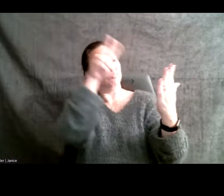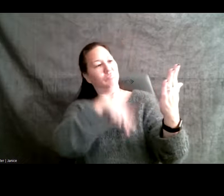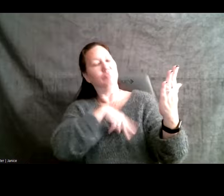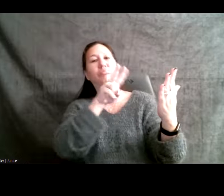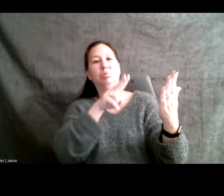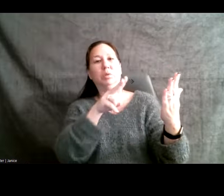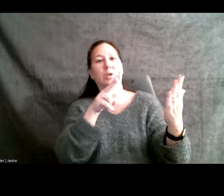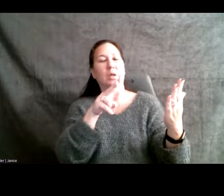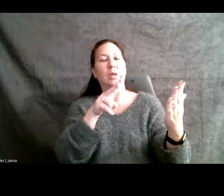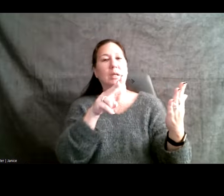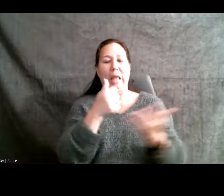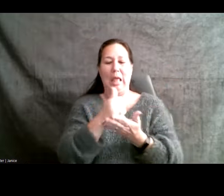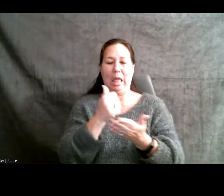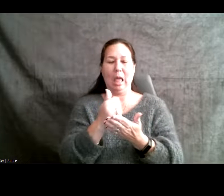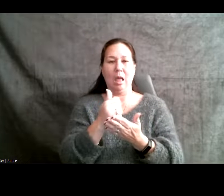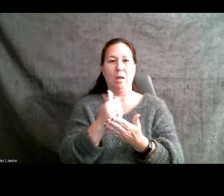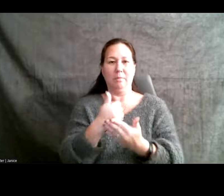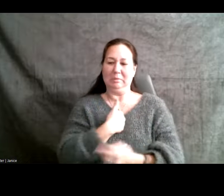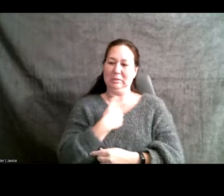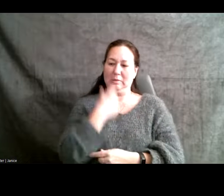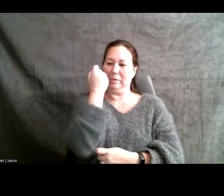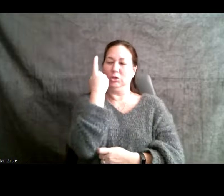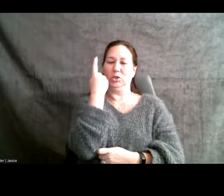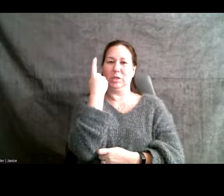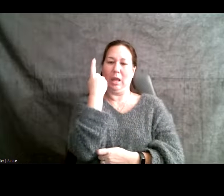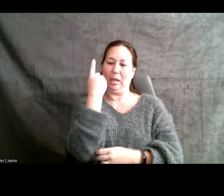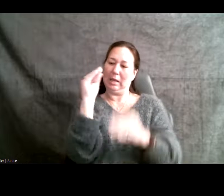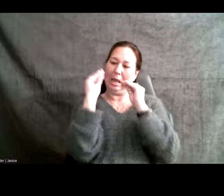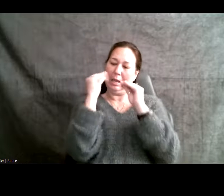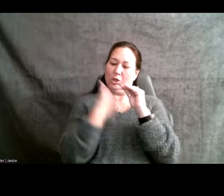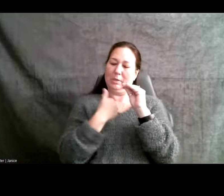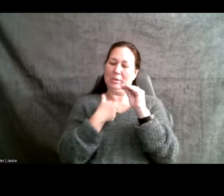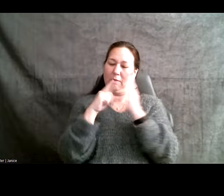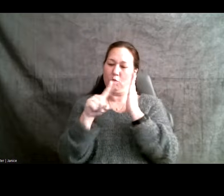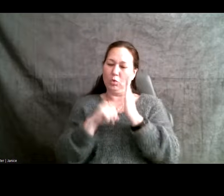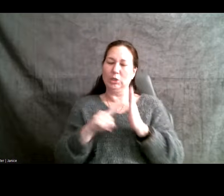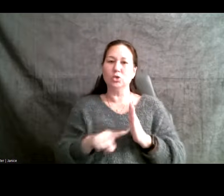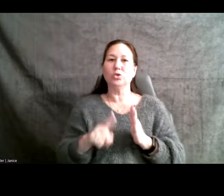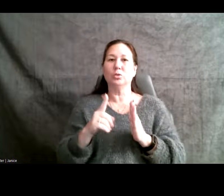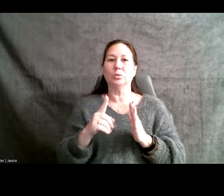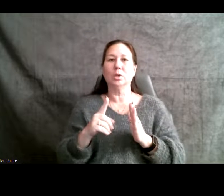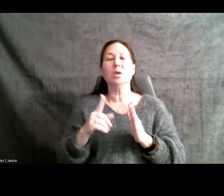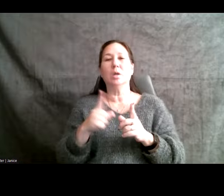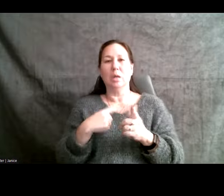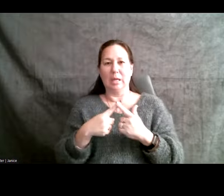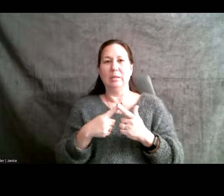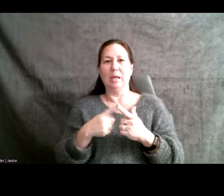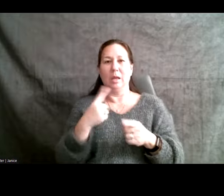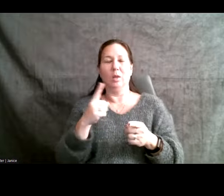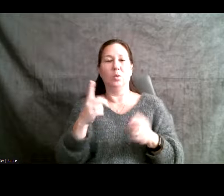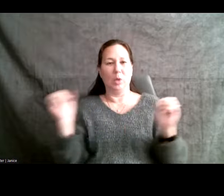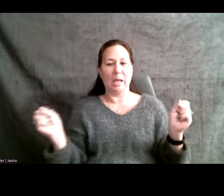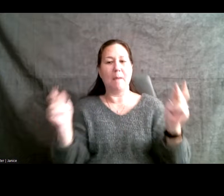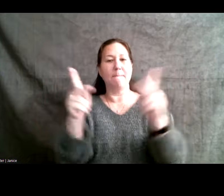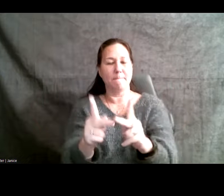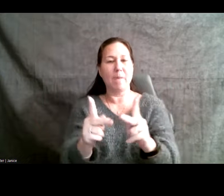some of their own research in terms of educating ourselves, you know, educating this council. We could go back and